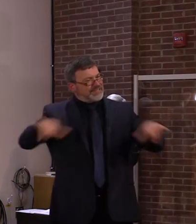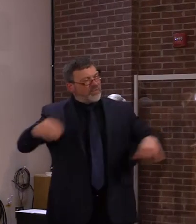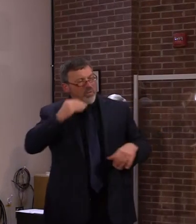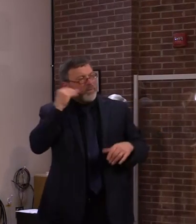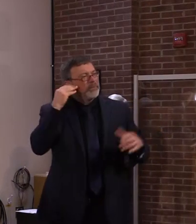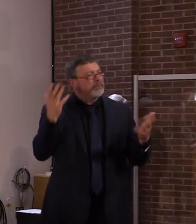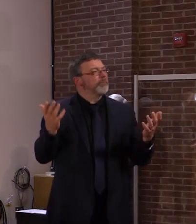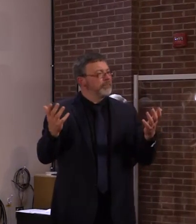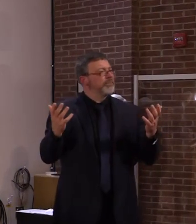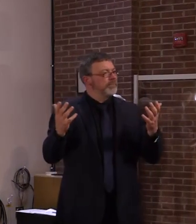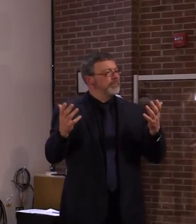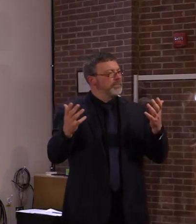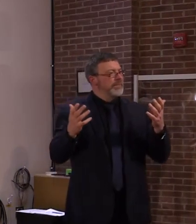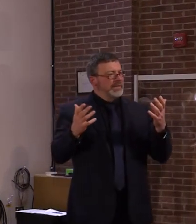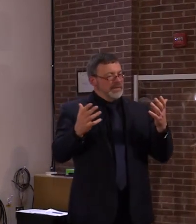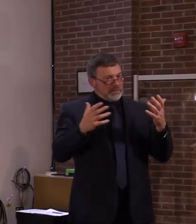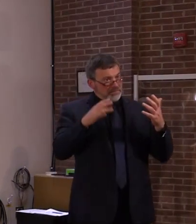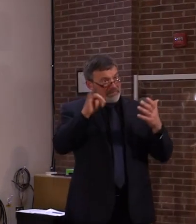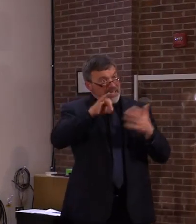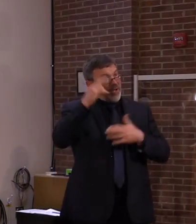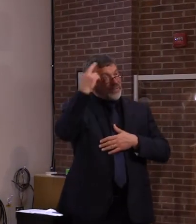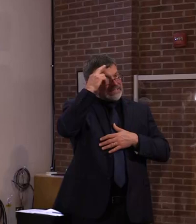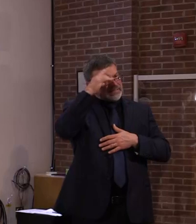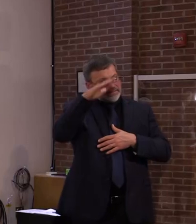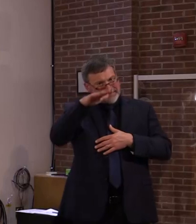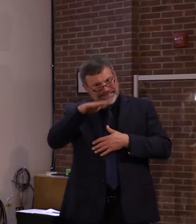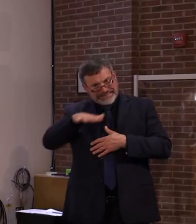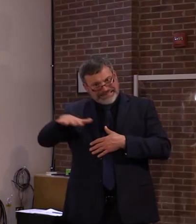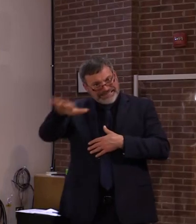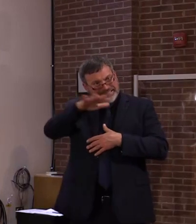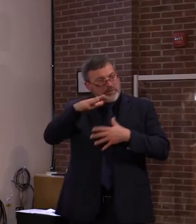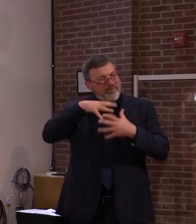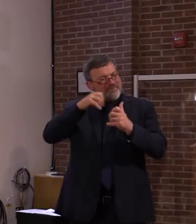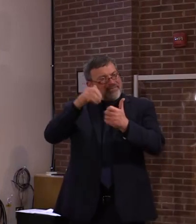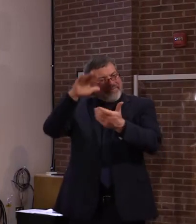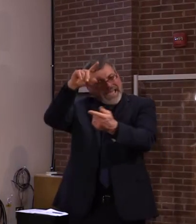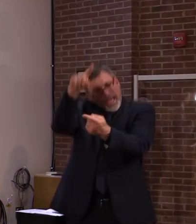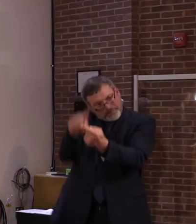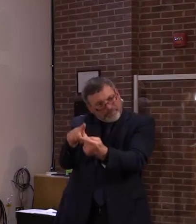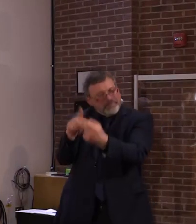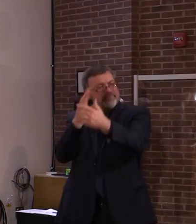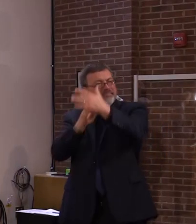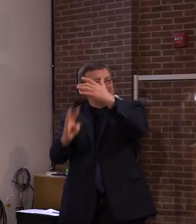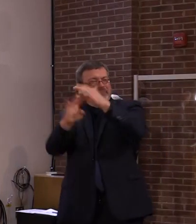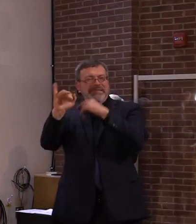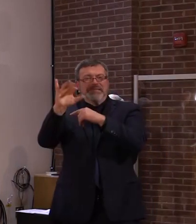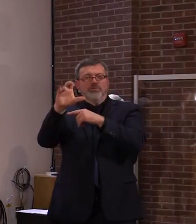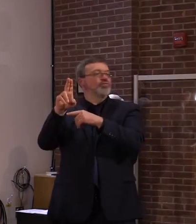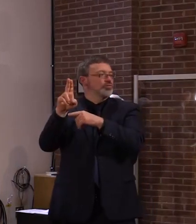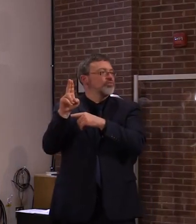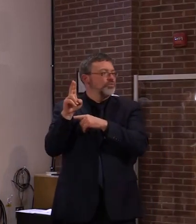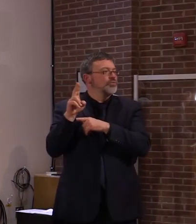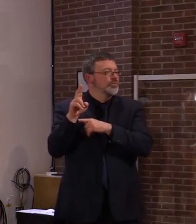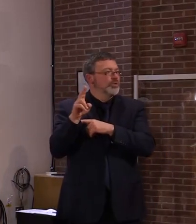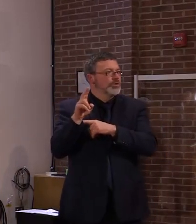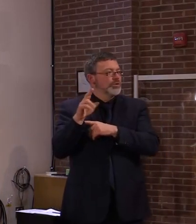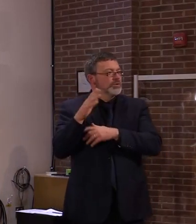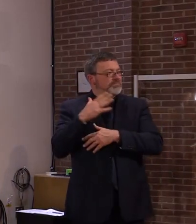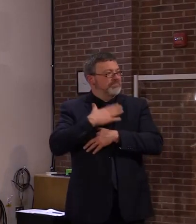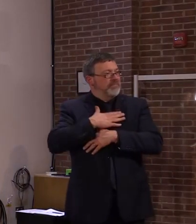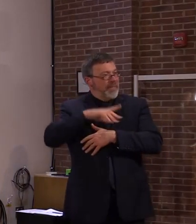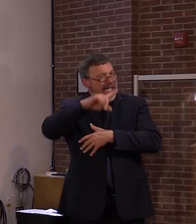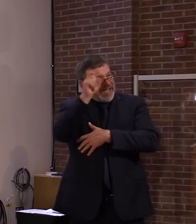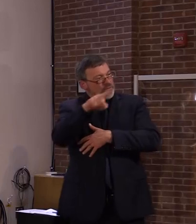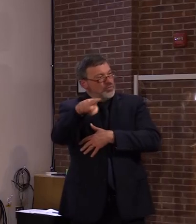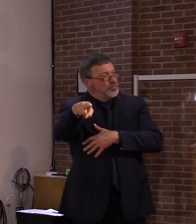does end up in the ICU, that's why we're asking you right now to take these numbers seriously. Not that we believe this